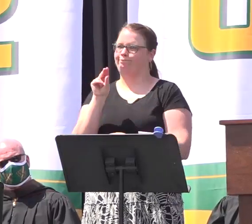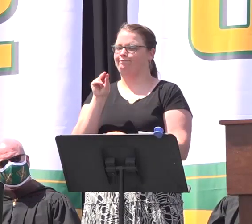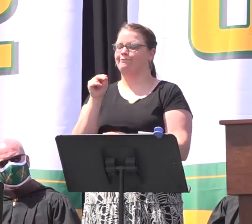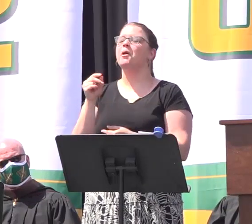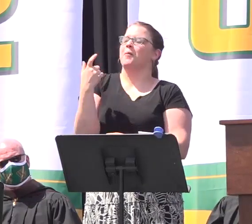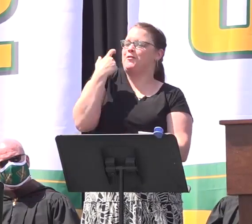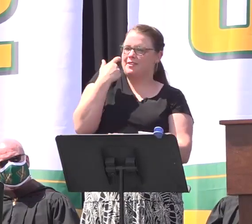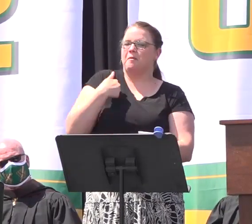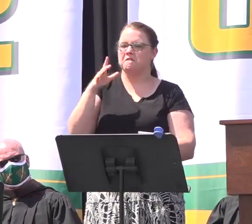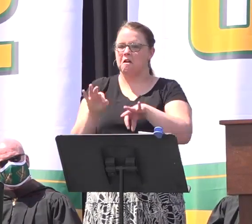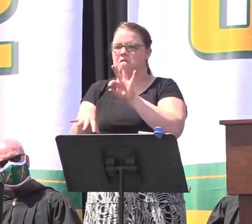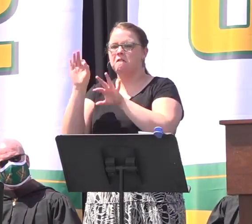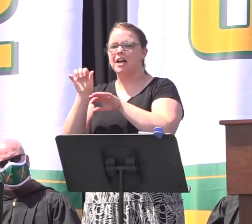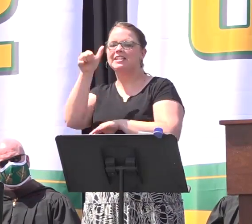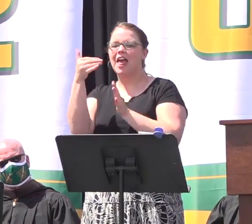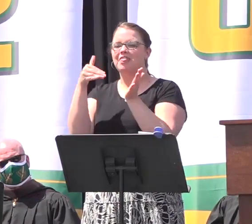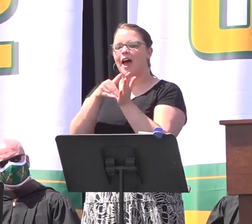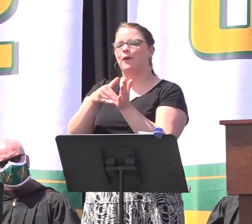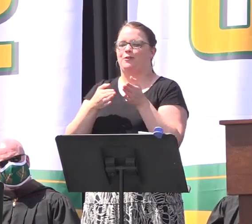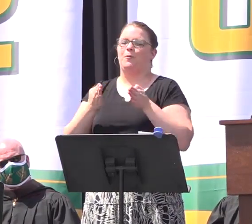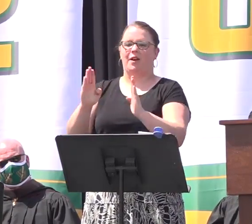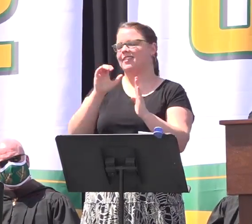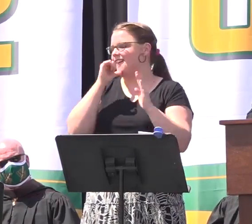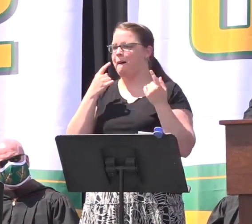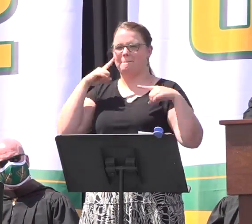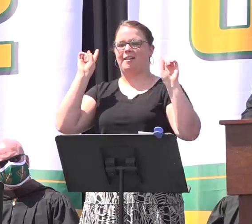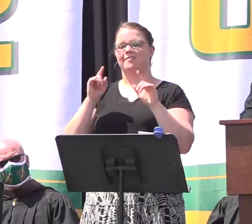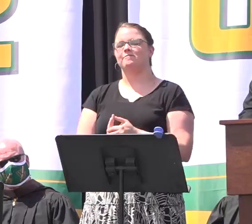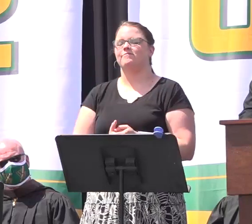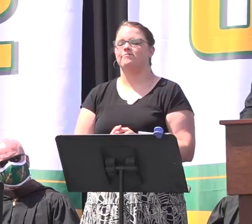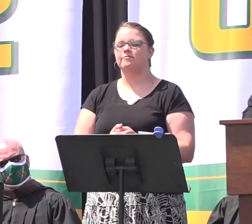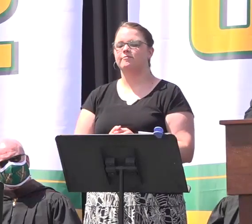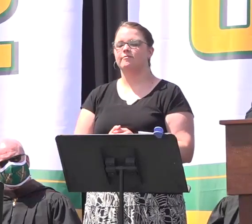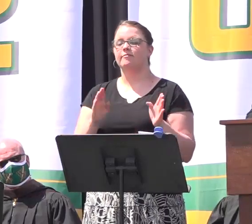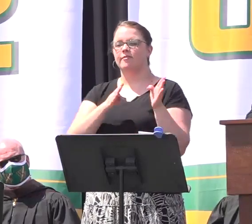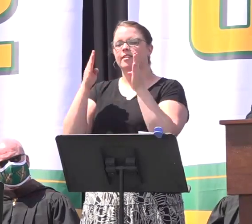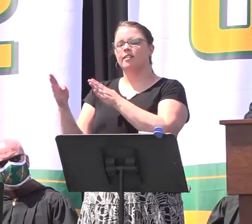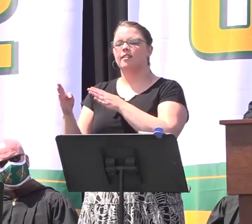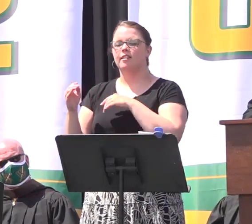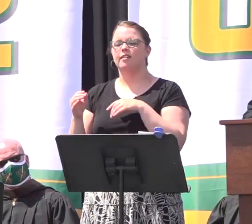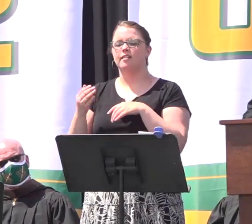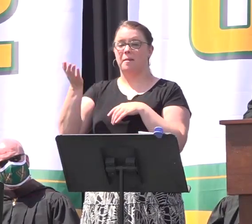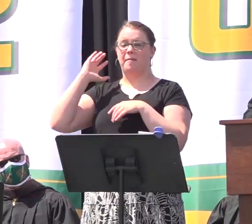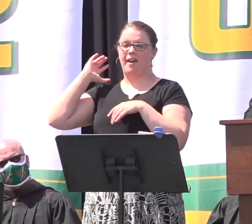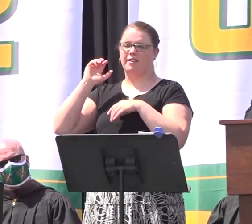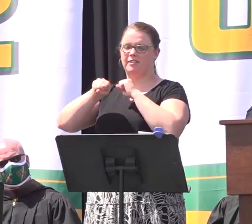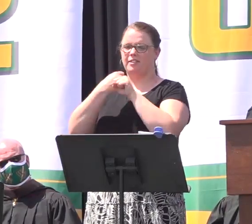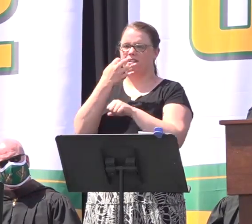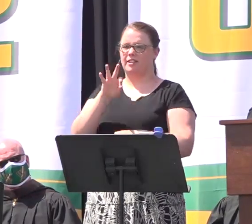work." Here's one from the vice chairman of the Federal Communication back in